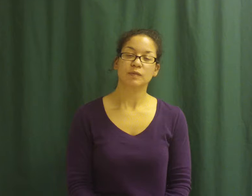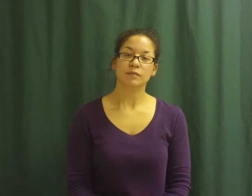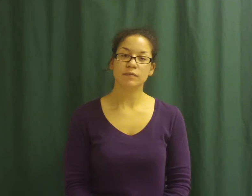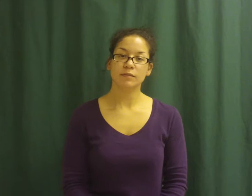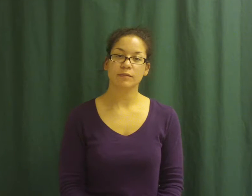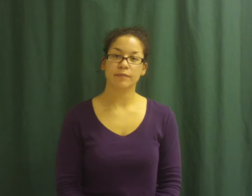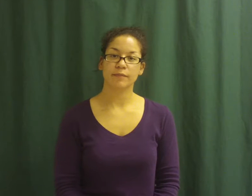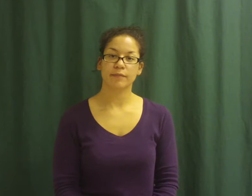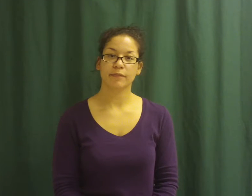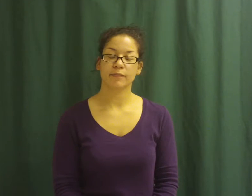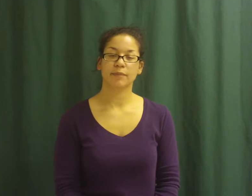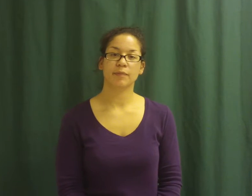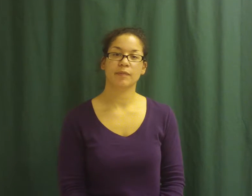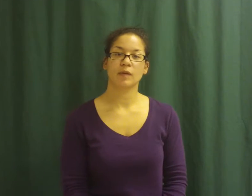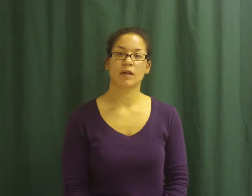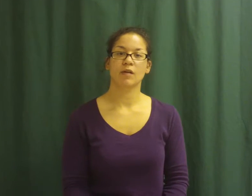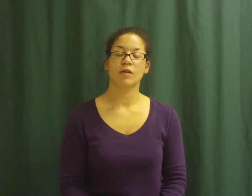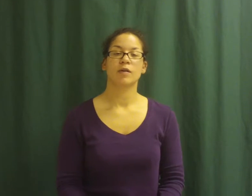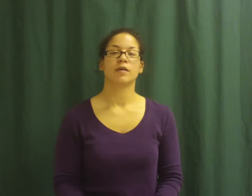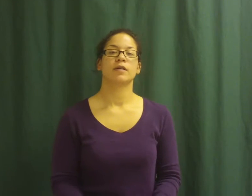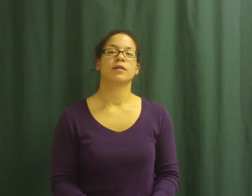A democratic society is a